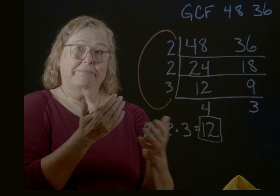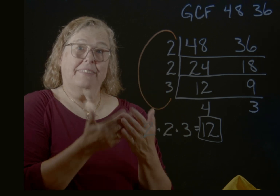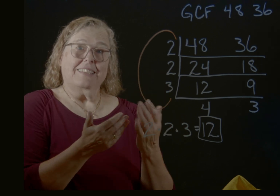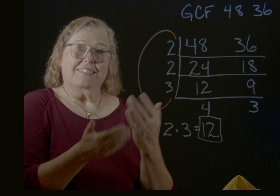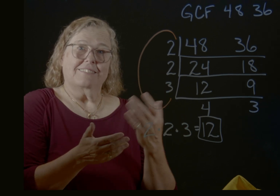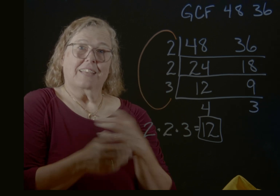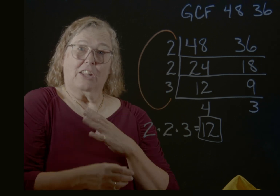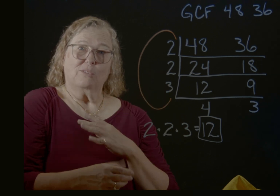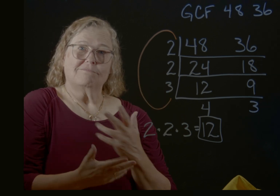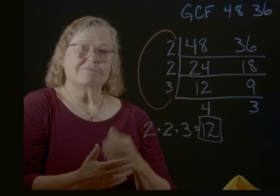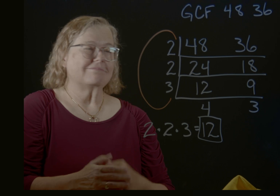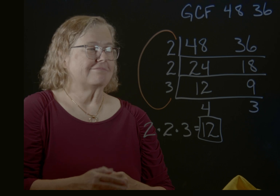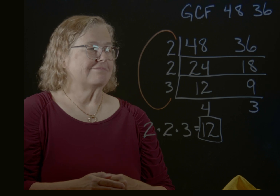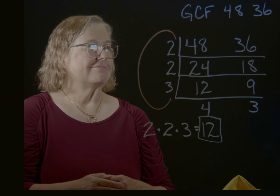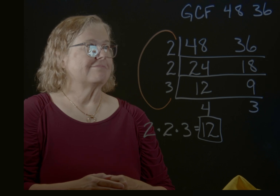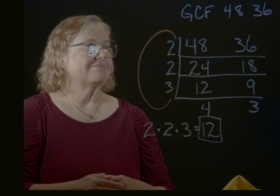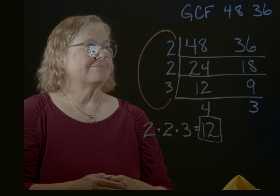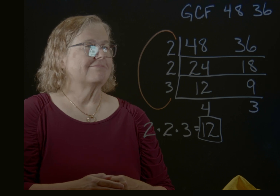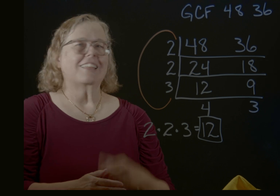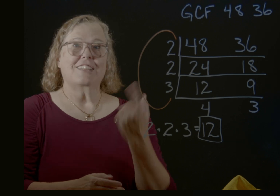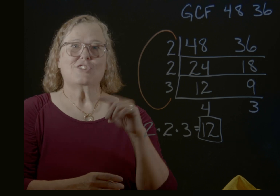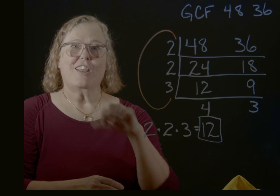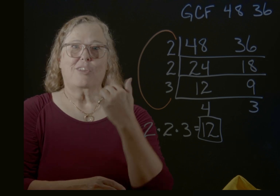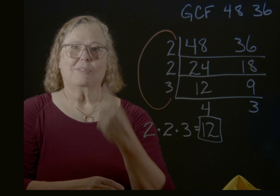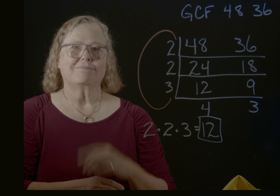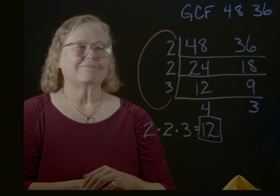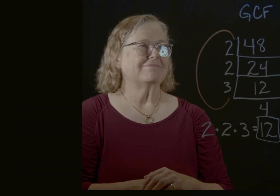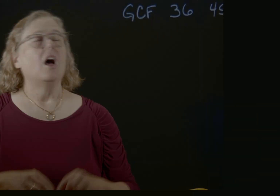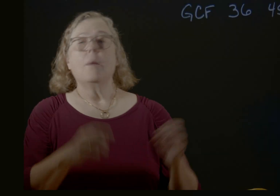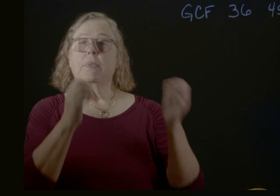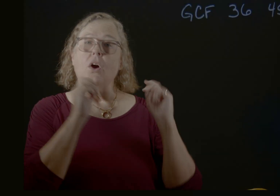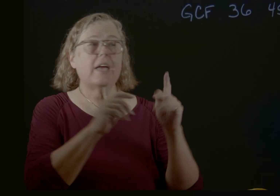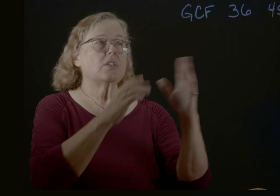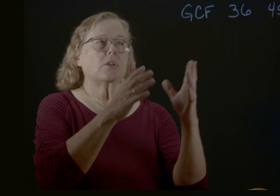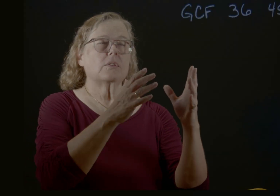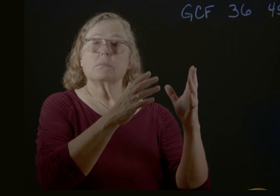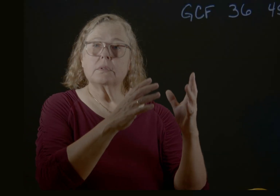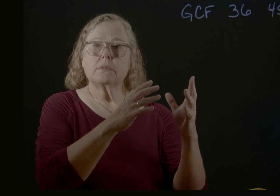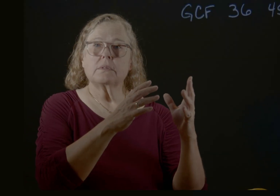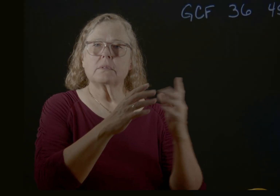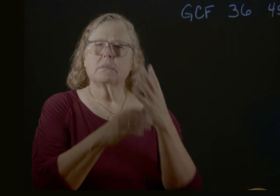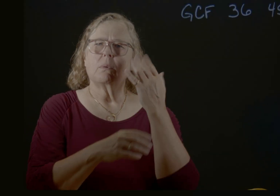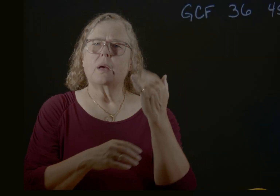Easy, right? Kind of cool. Let's try another one. So now we're going to do this. Why